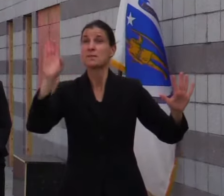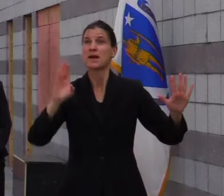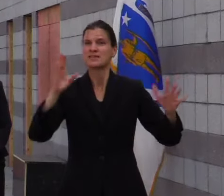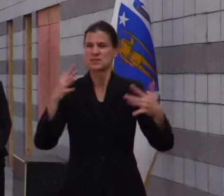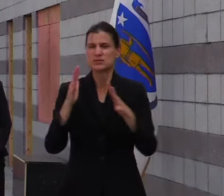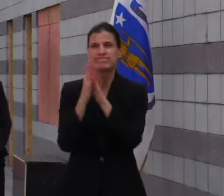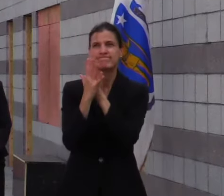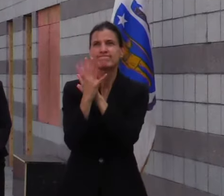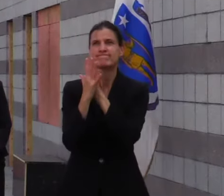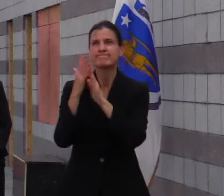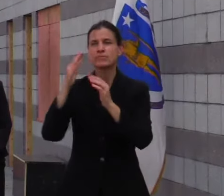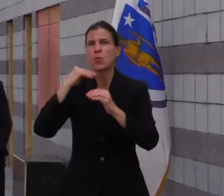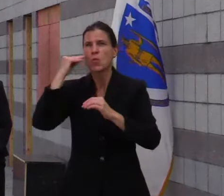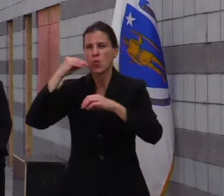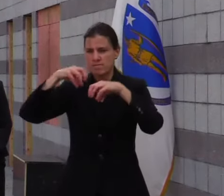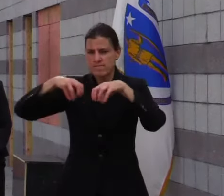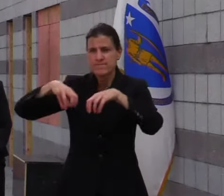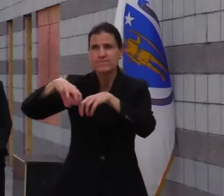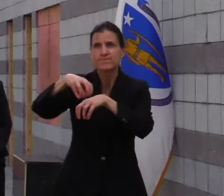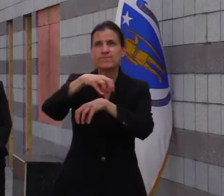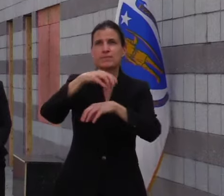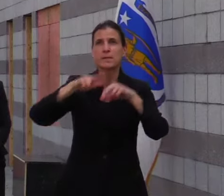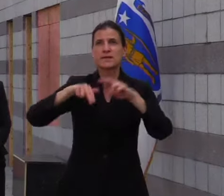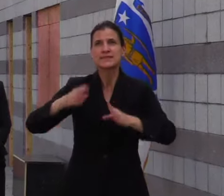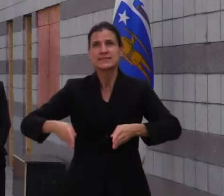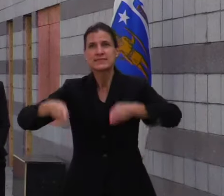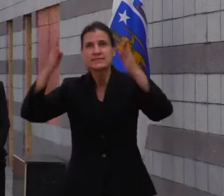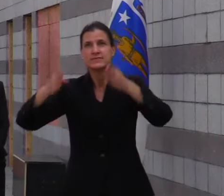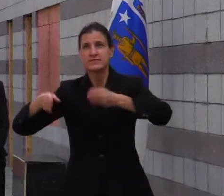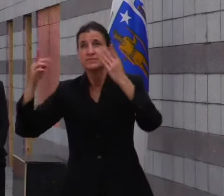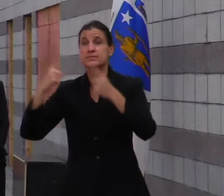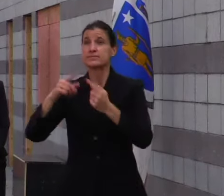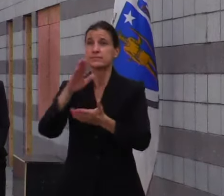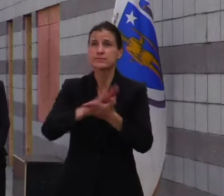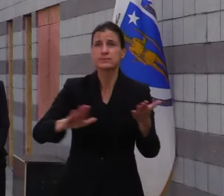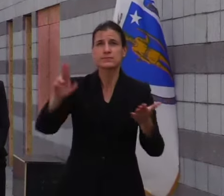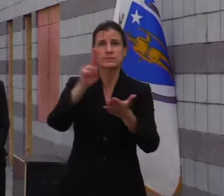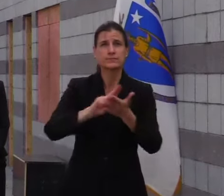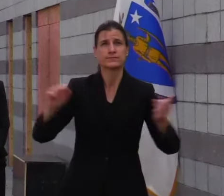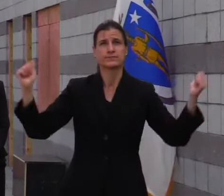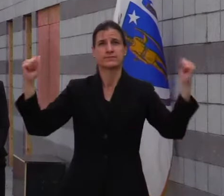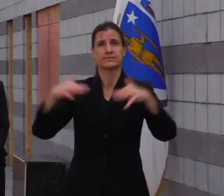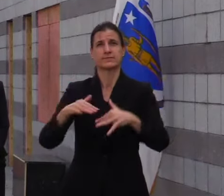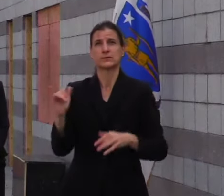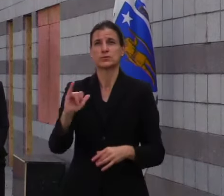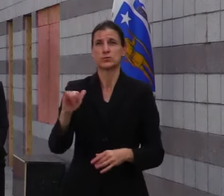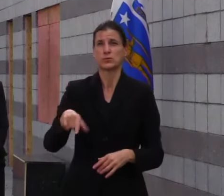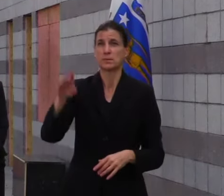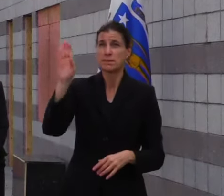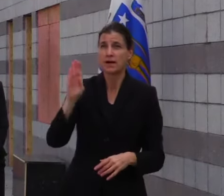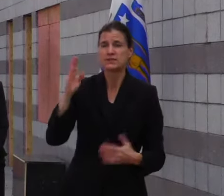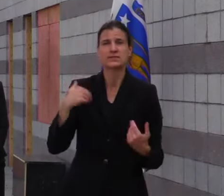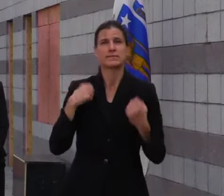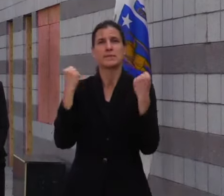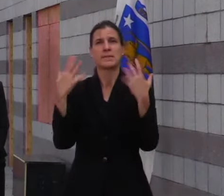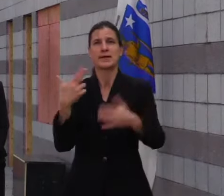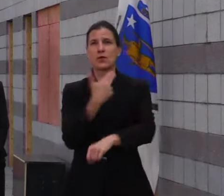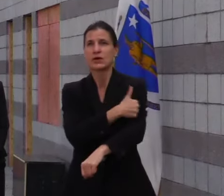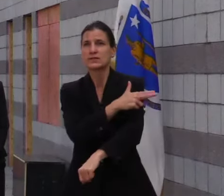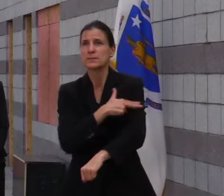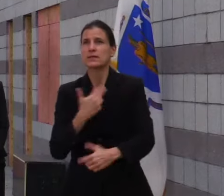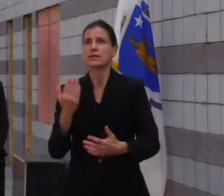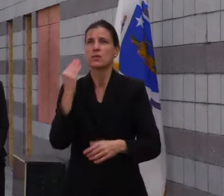big concentration of colleges and universities and to several other large sectors, hospitals, nursing homes,